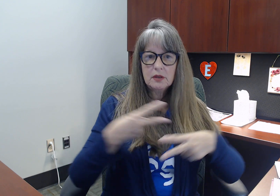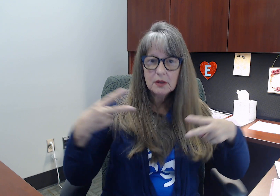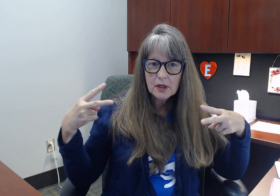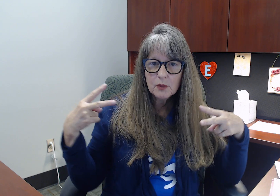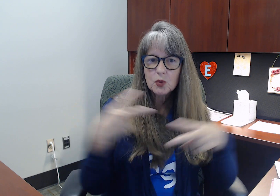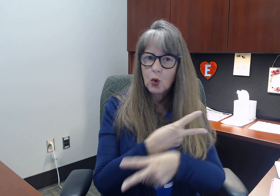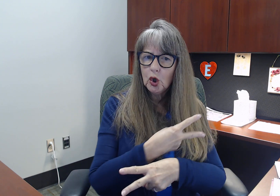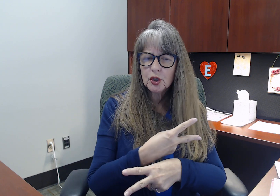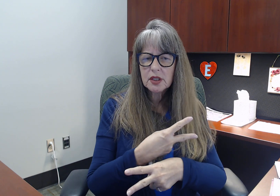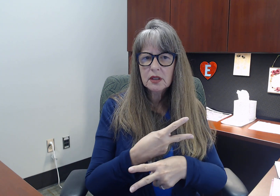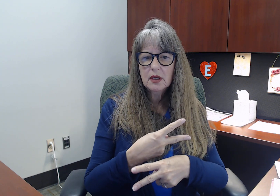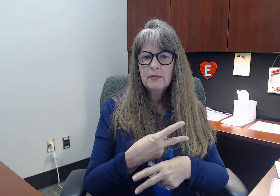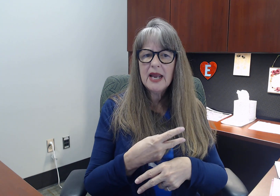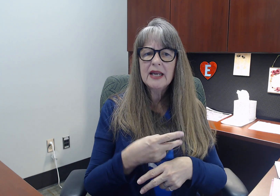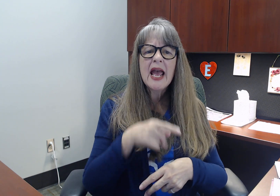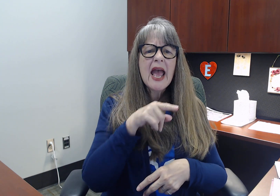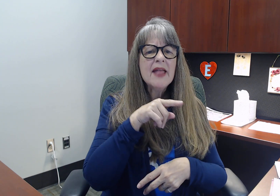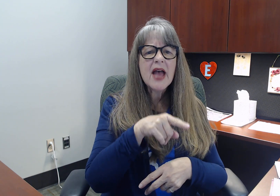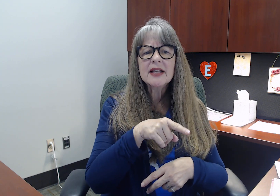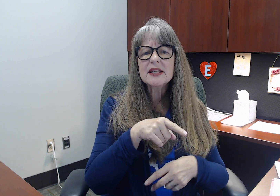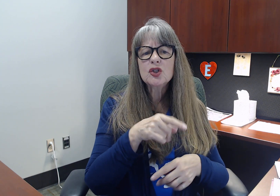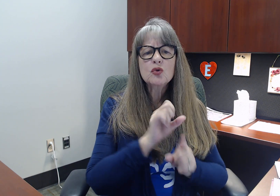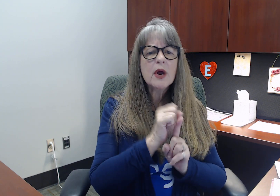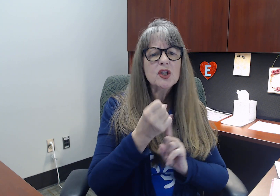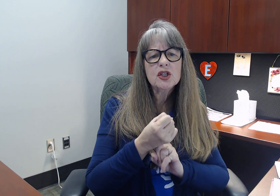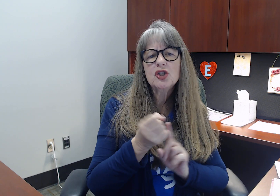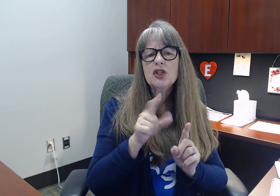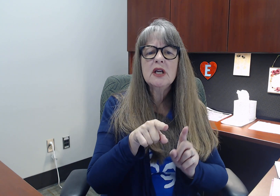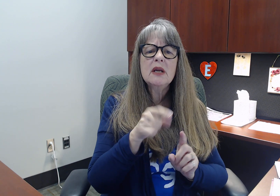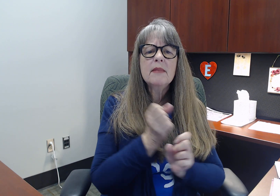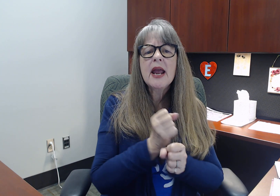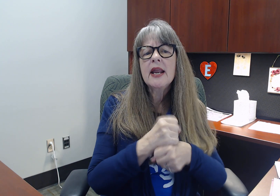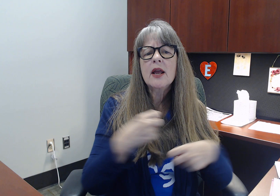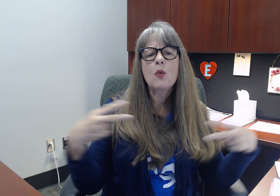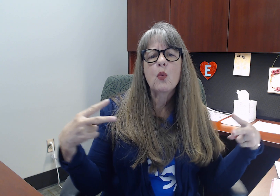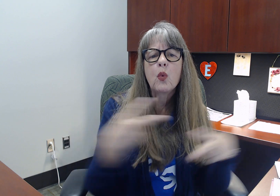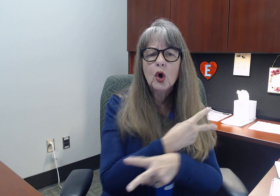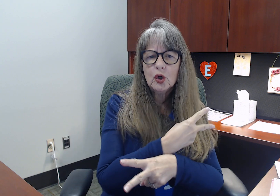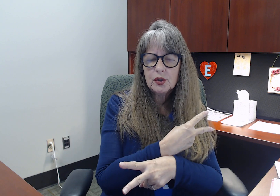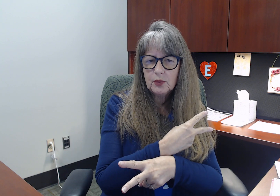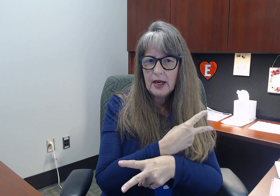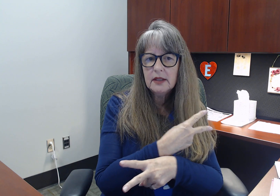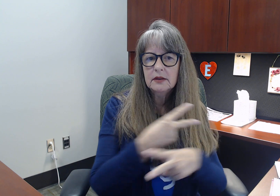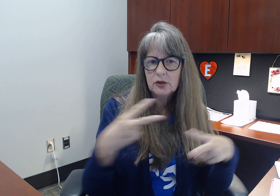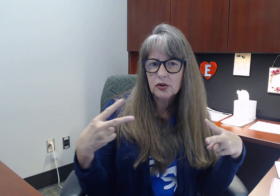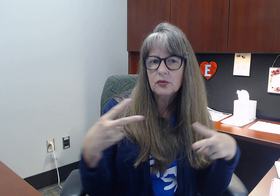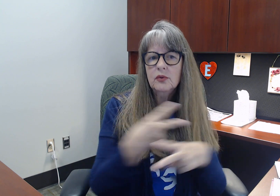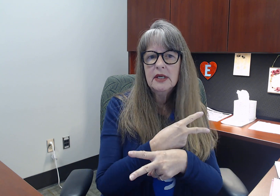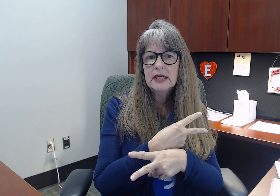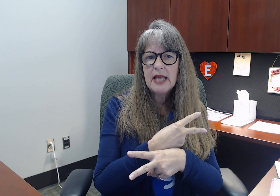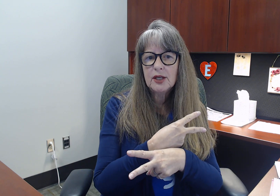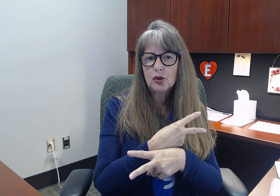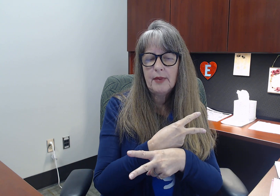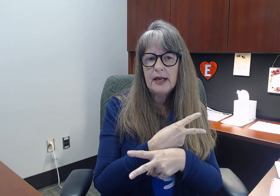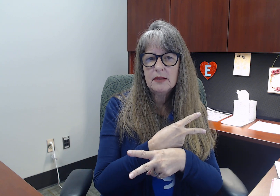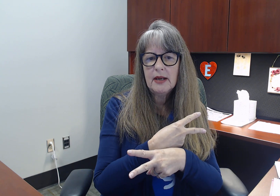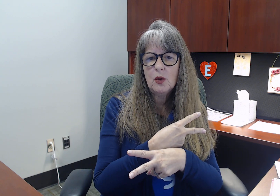It was worse. Man, and that situation, she made it worse, right? To exacerbate, to make it